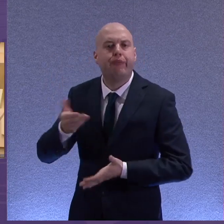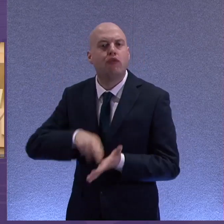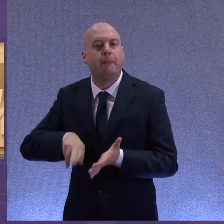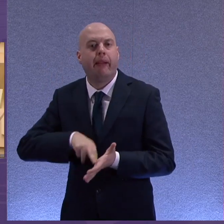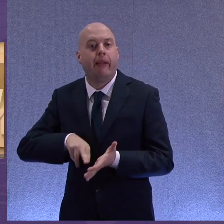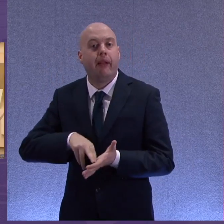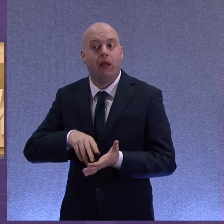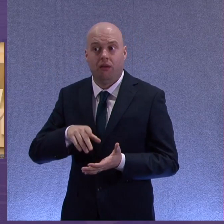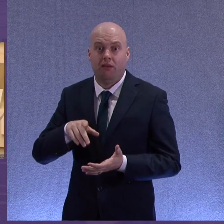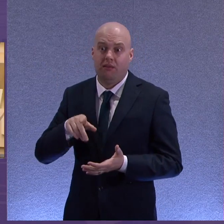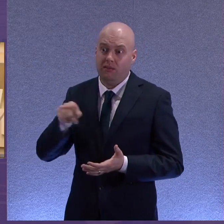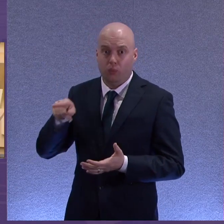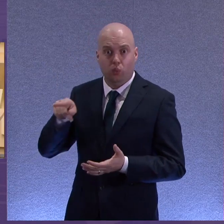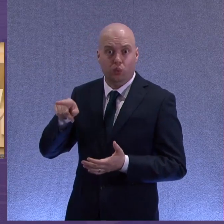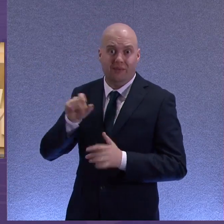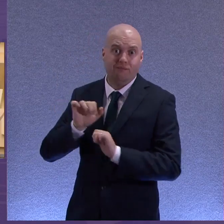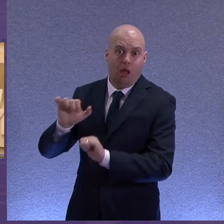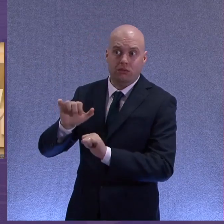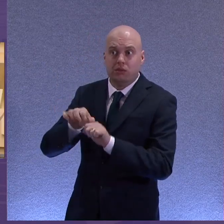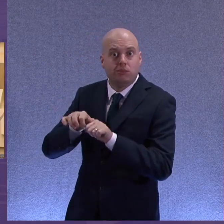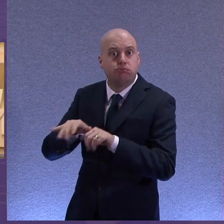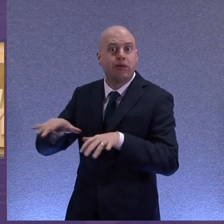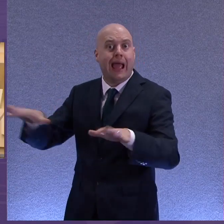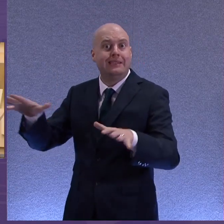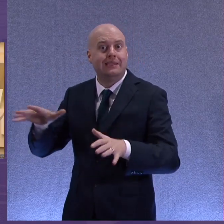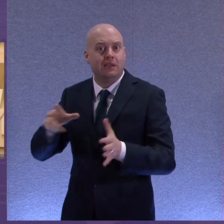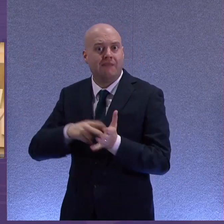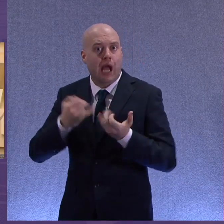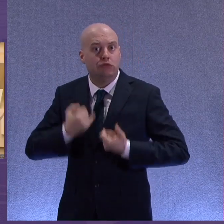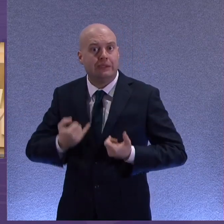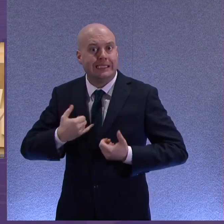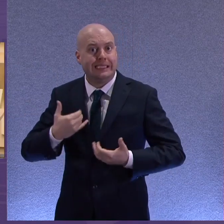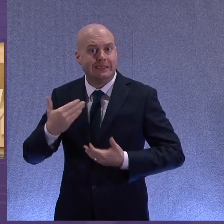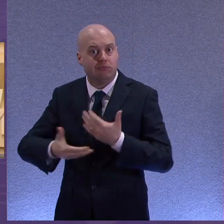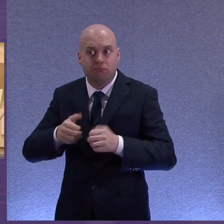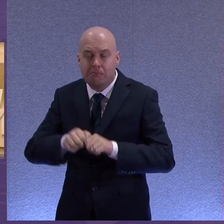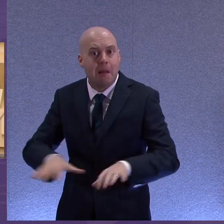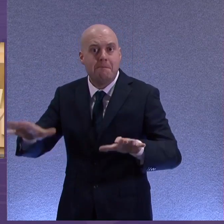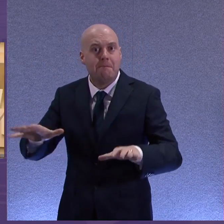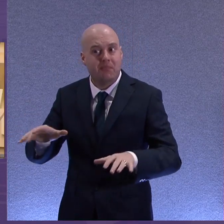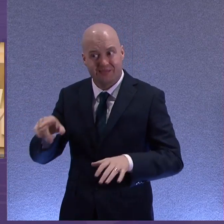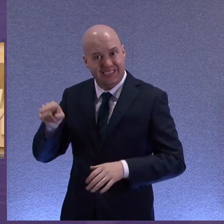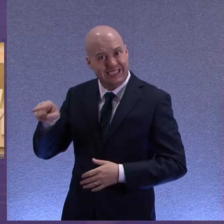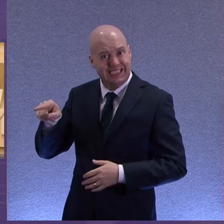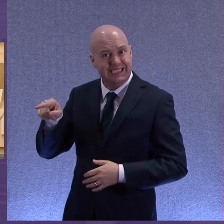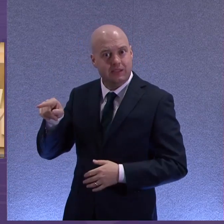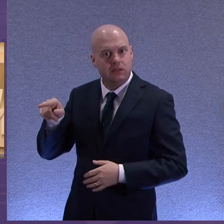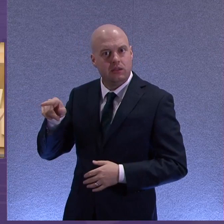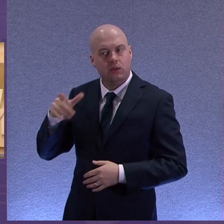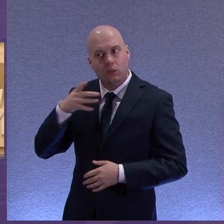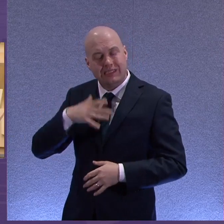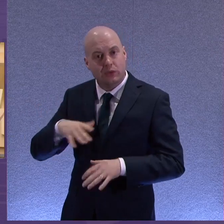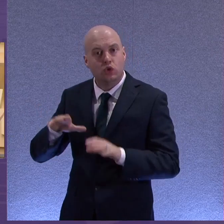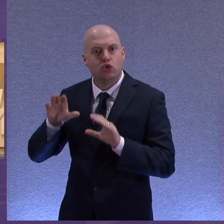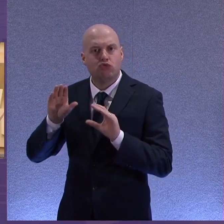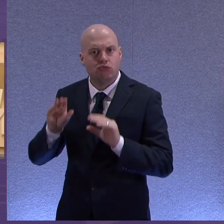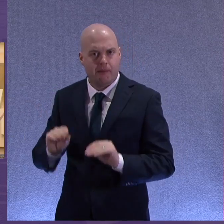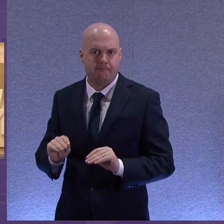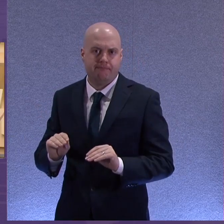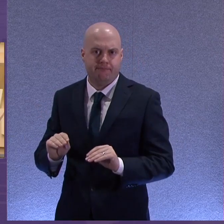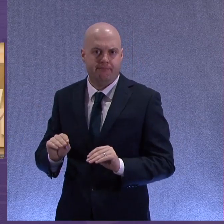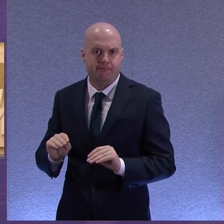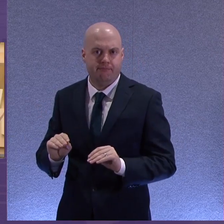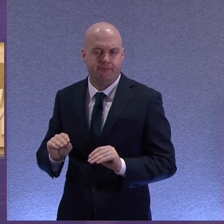virus, then do the right things now, and that is the best way of doing that. We also know that while the sort